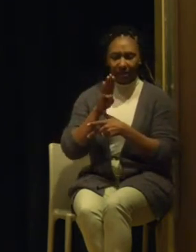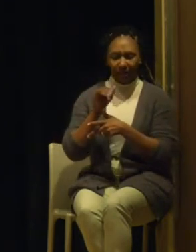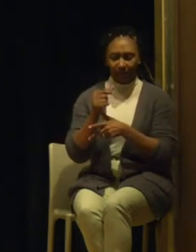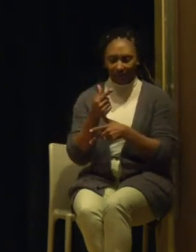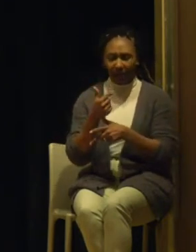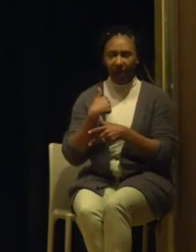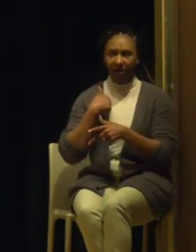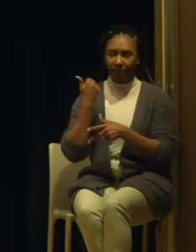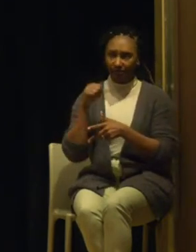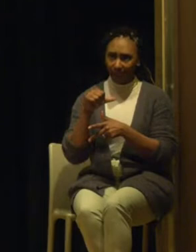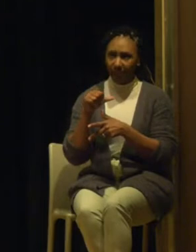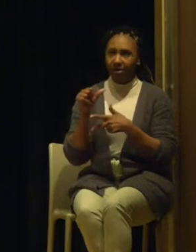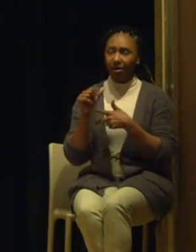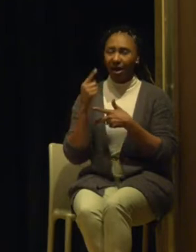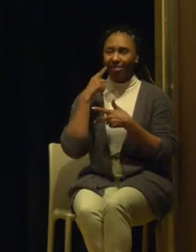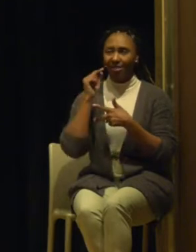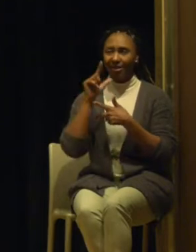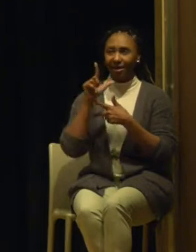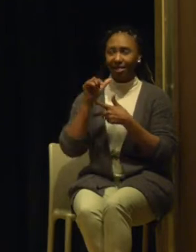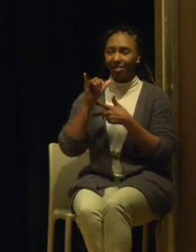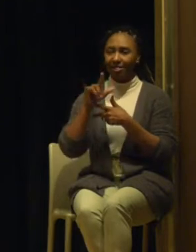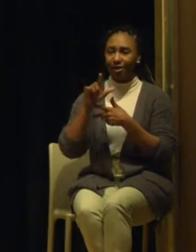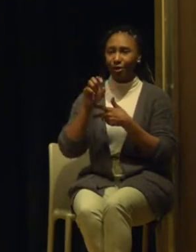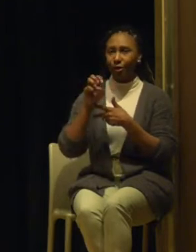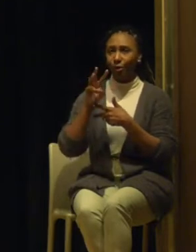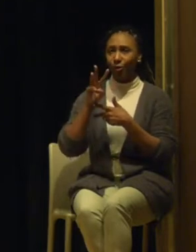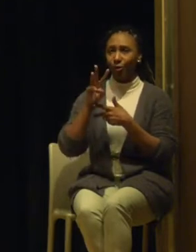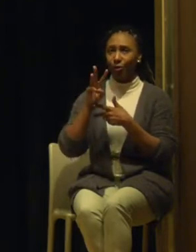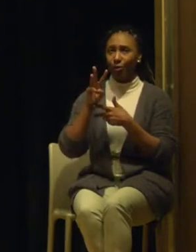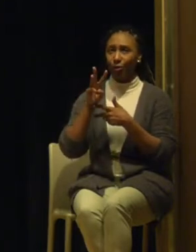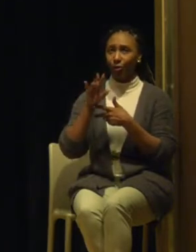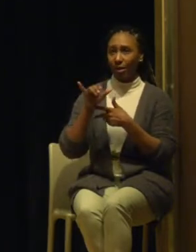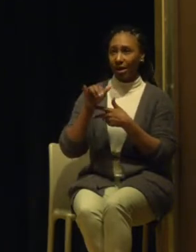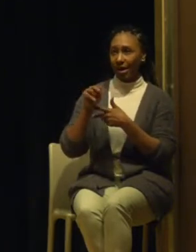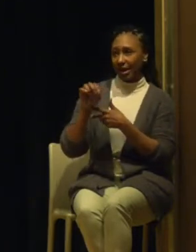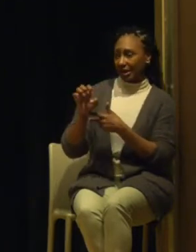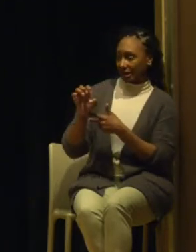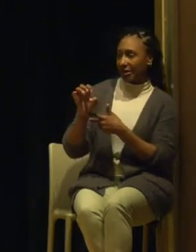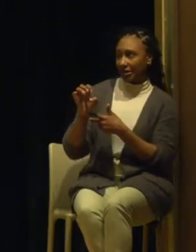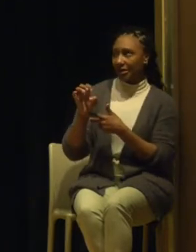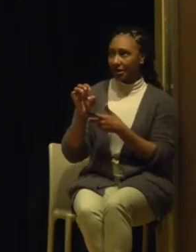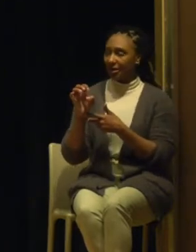whatever. Mm-hmm. I remember. I remember.